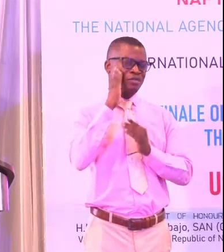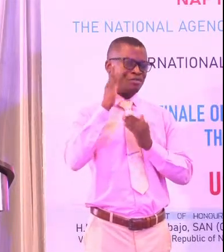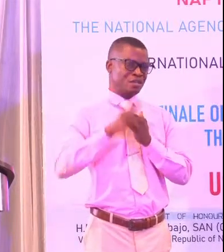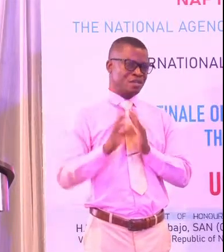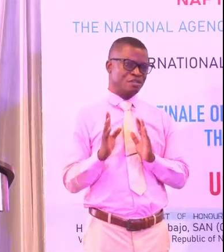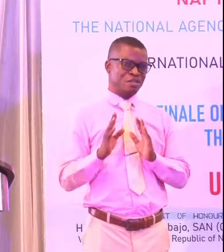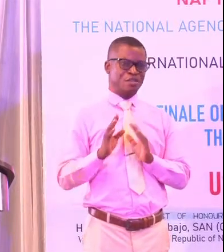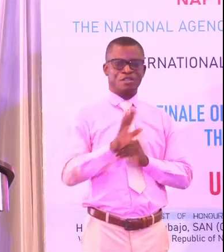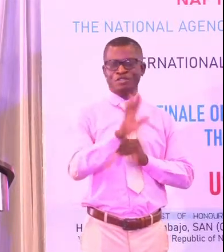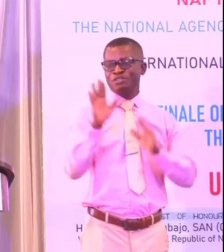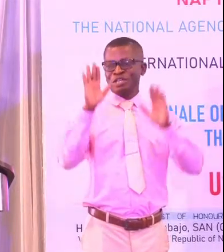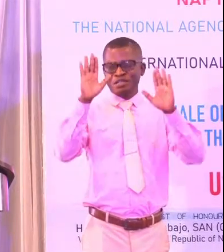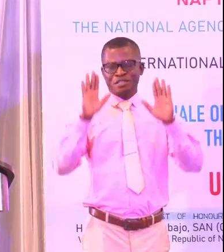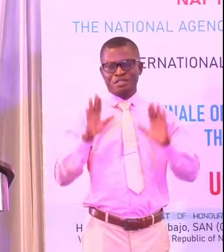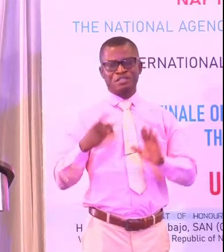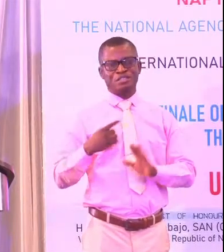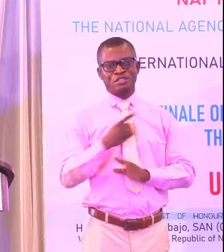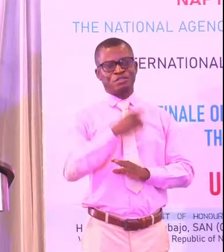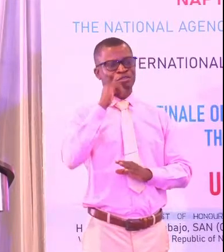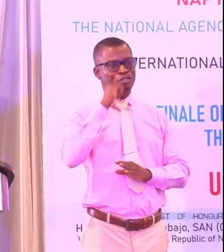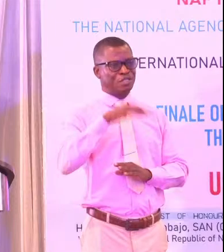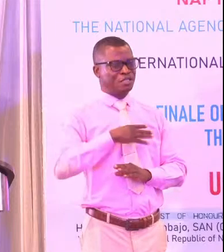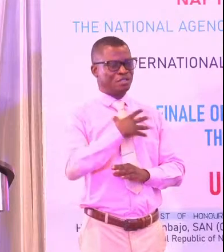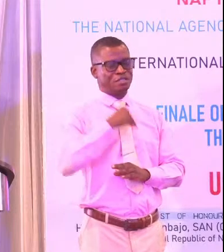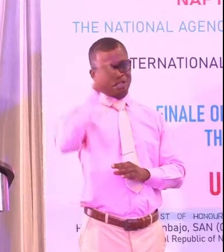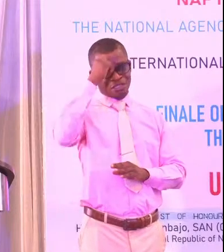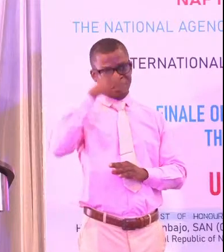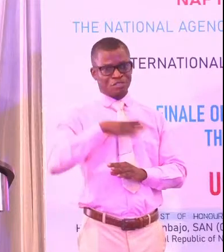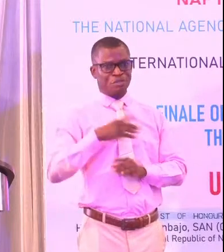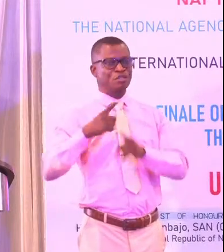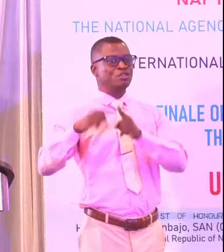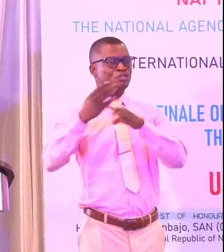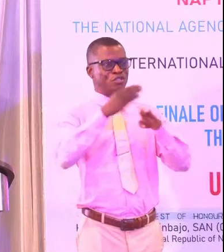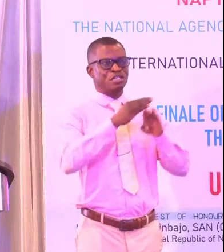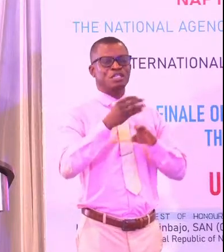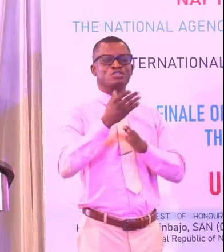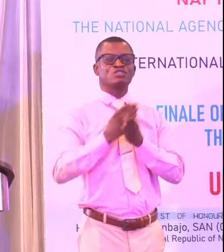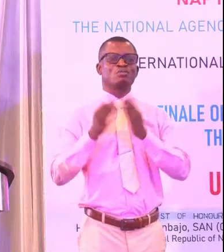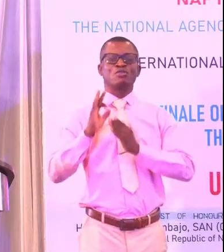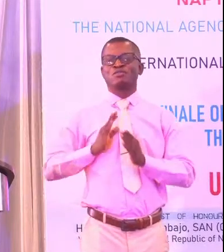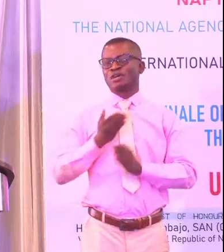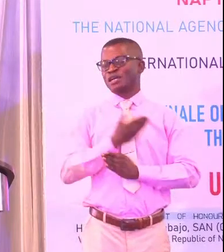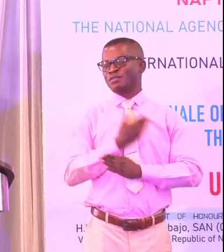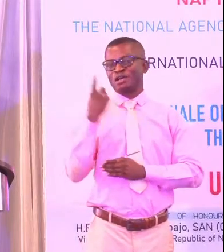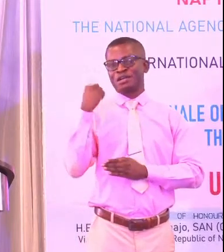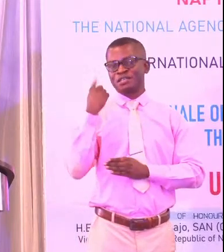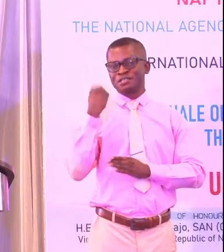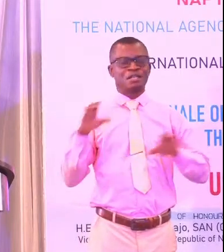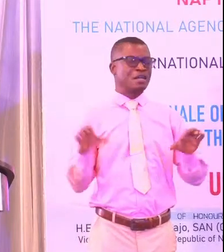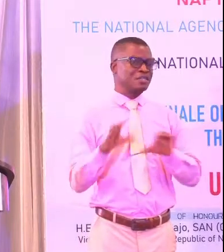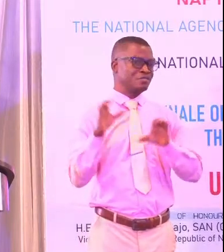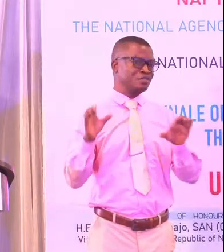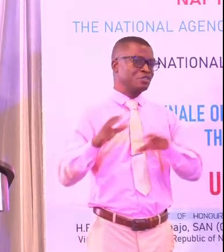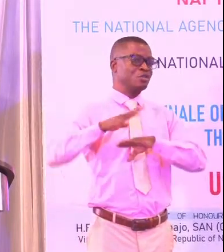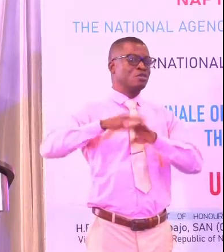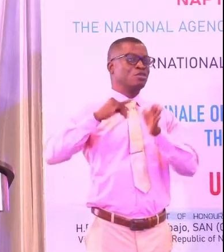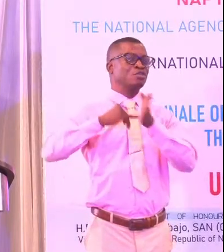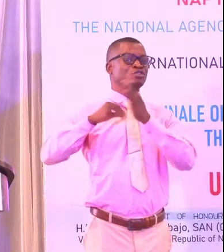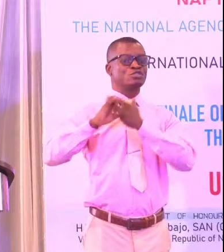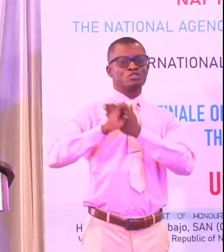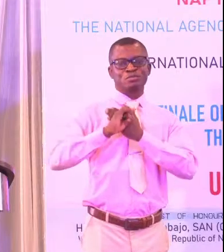Your Excellencies, distinguished ladies and gentlemen, to share some of our very recent activities, on June